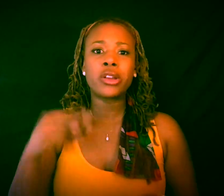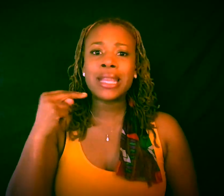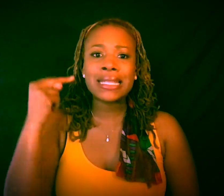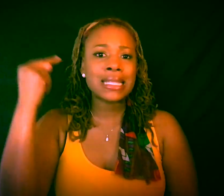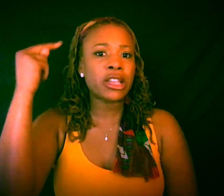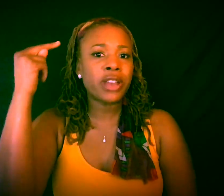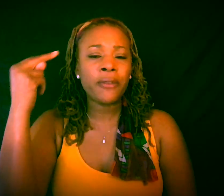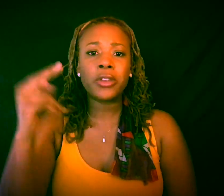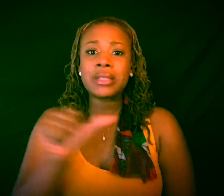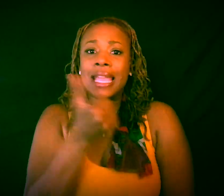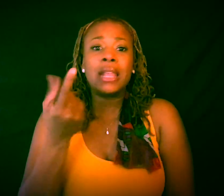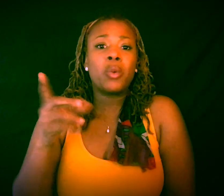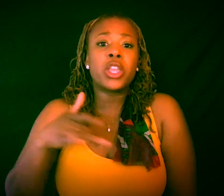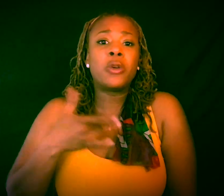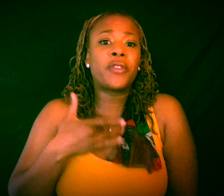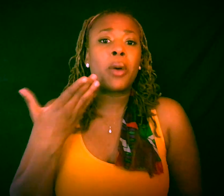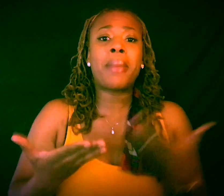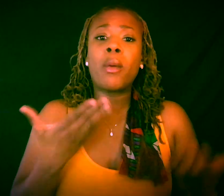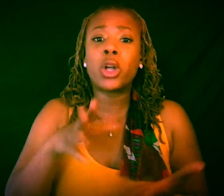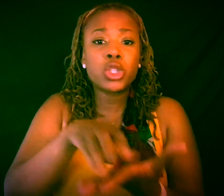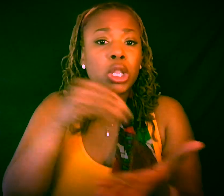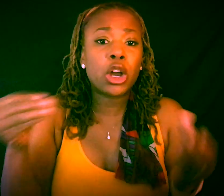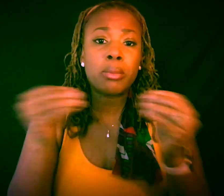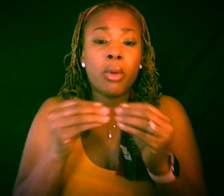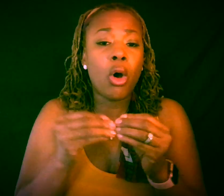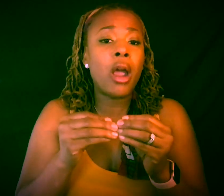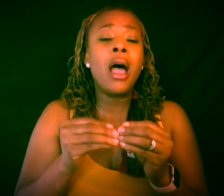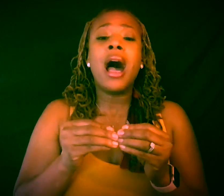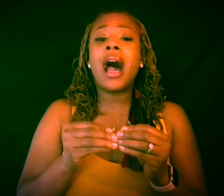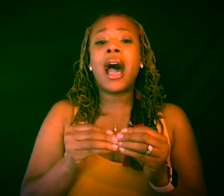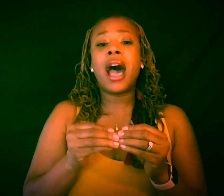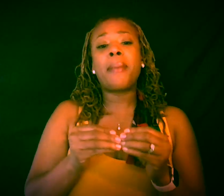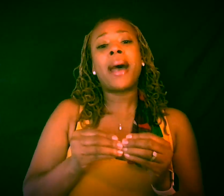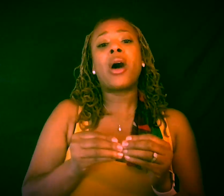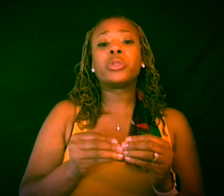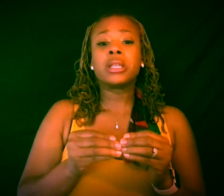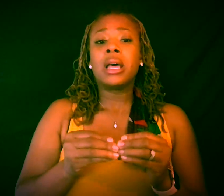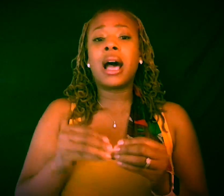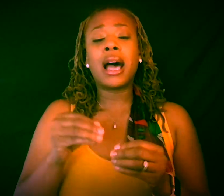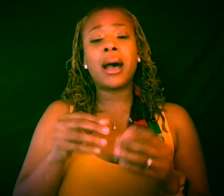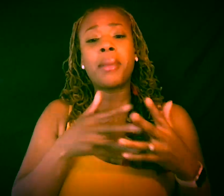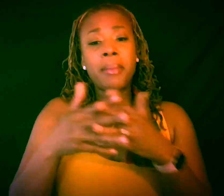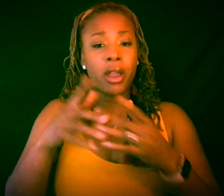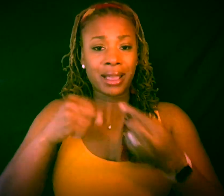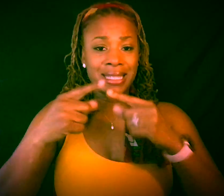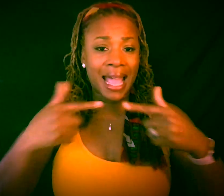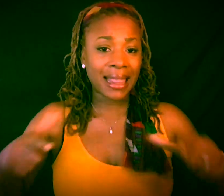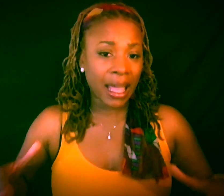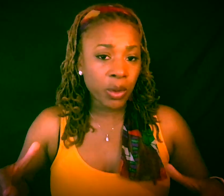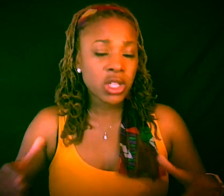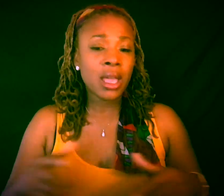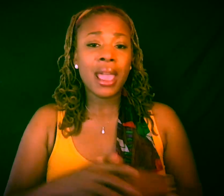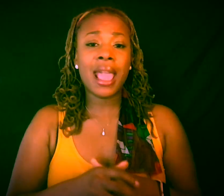nieces and your nephews, anyone you feel may want to learn more about American Sign Language